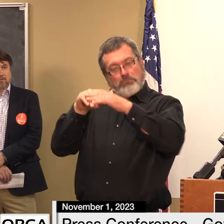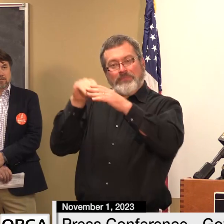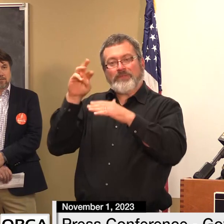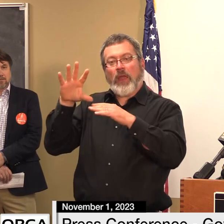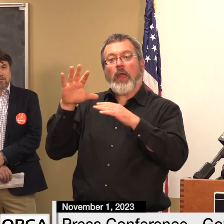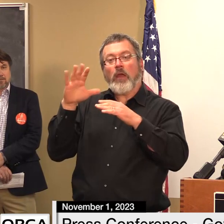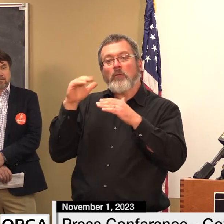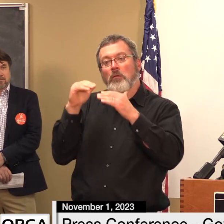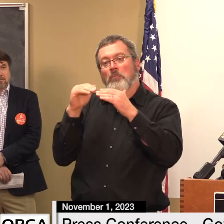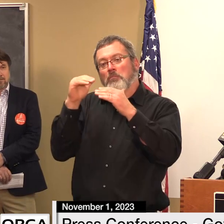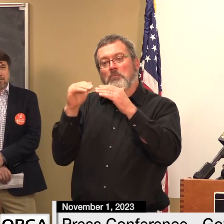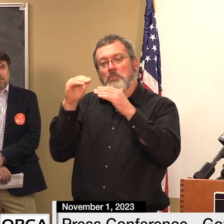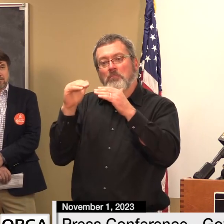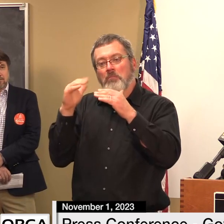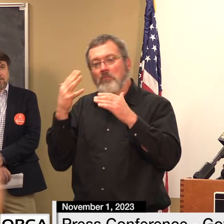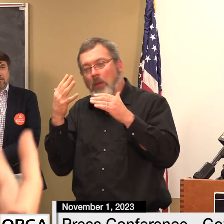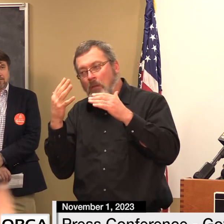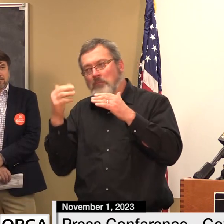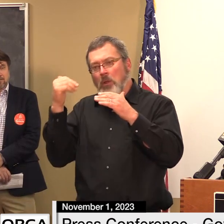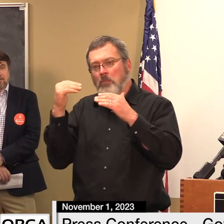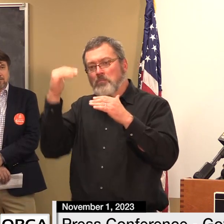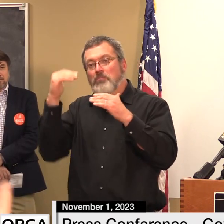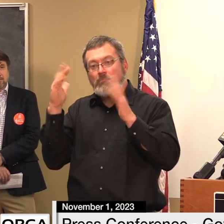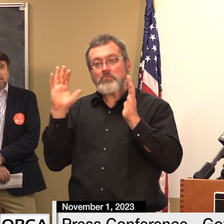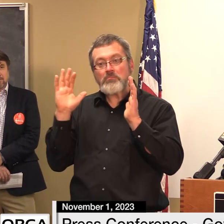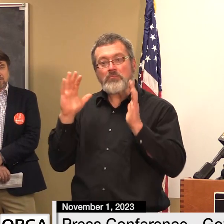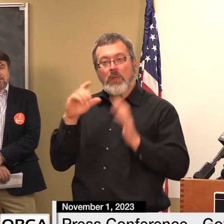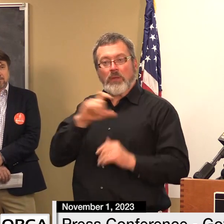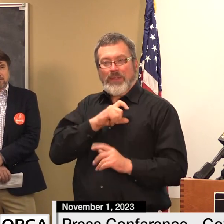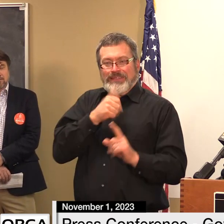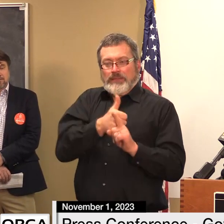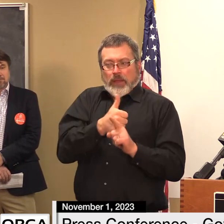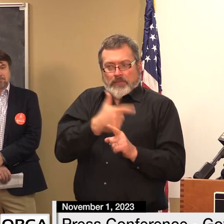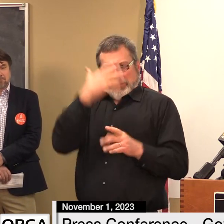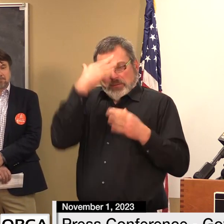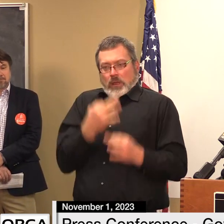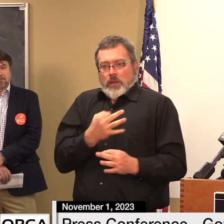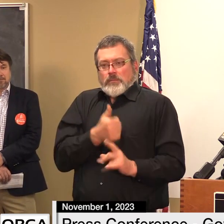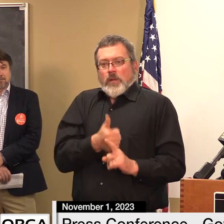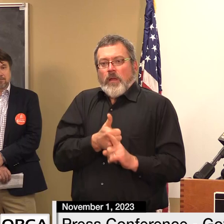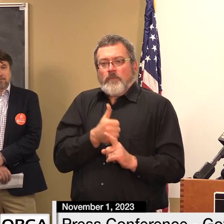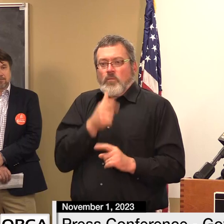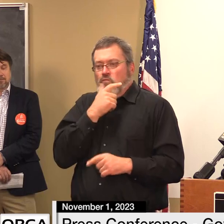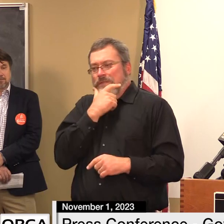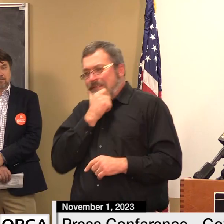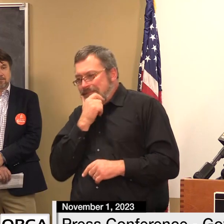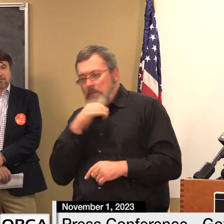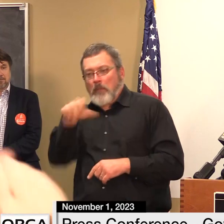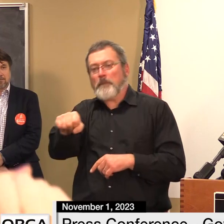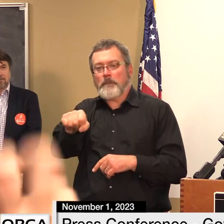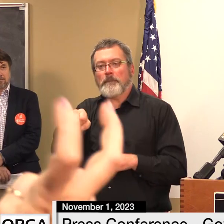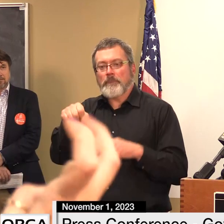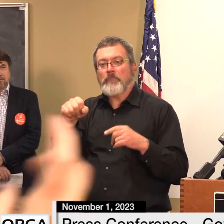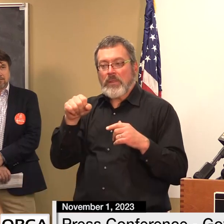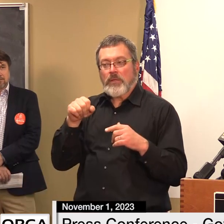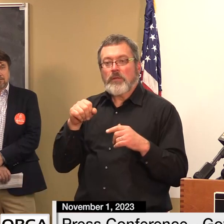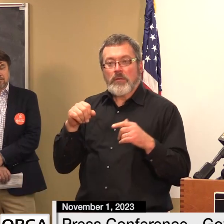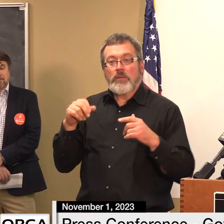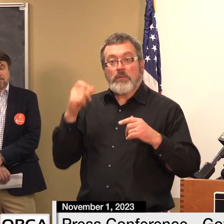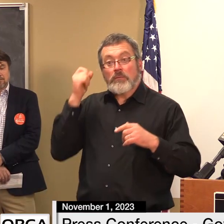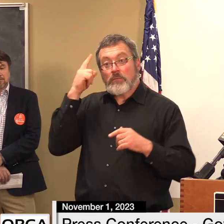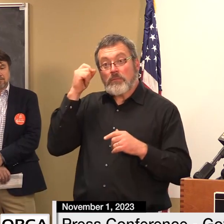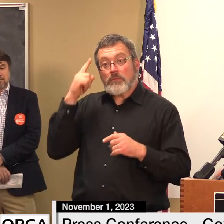periods. Troopers have the ability to make their own judgment about what speed is unsafe. We target, because of our